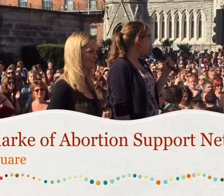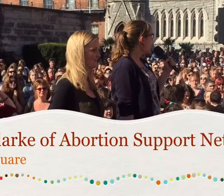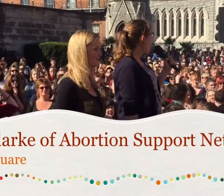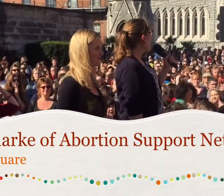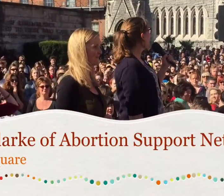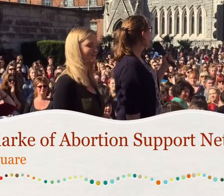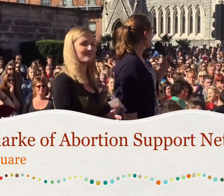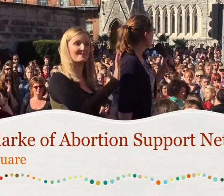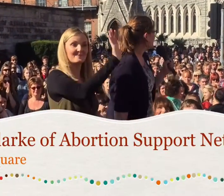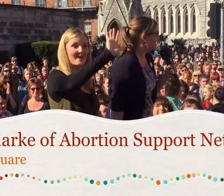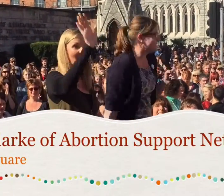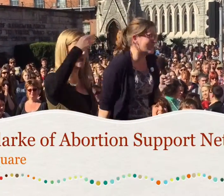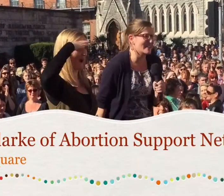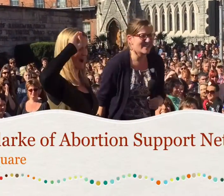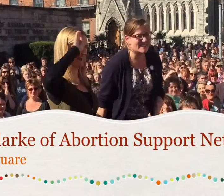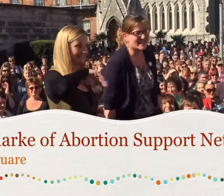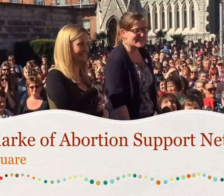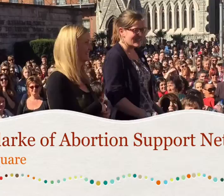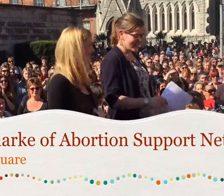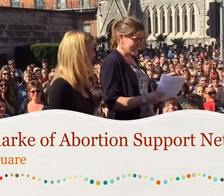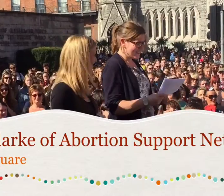Hello, Ireland!